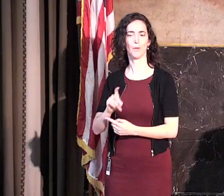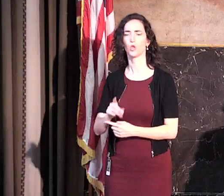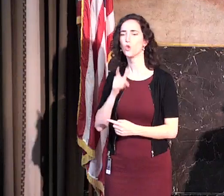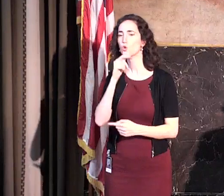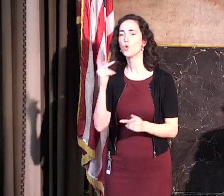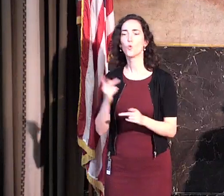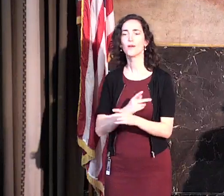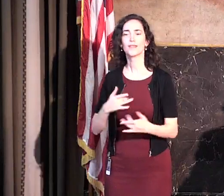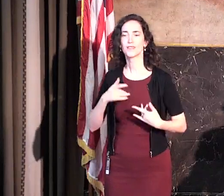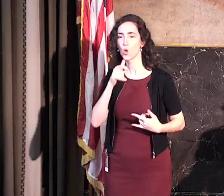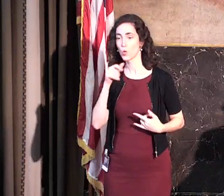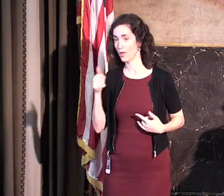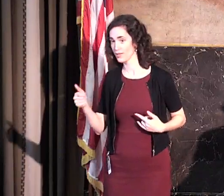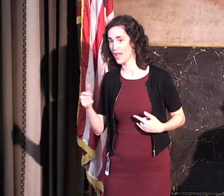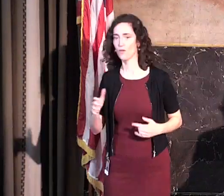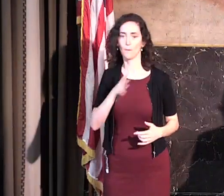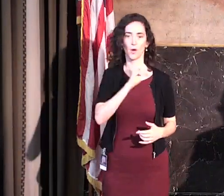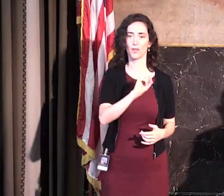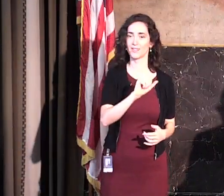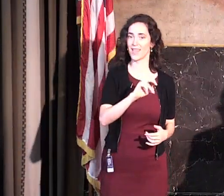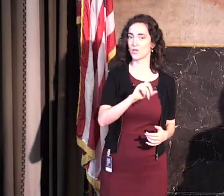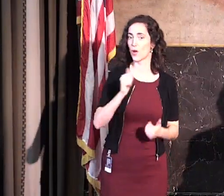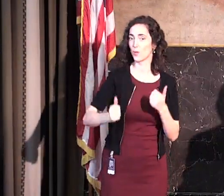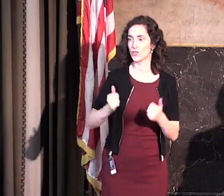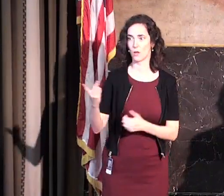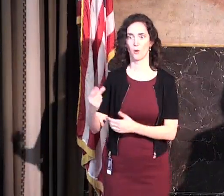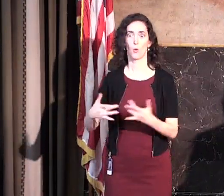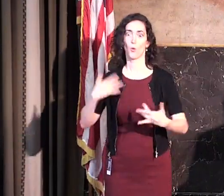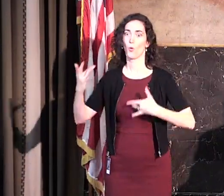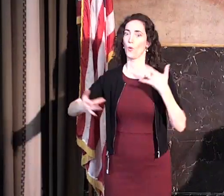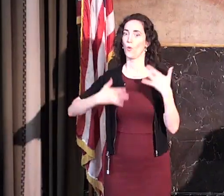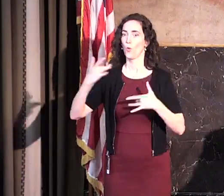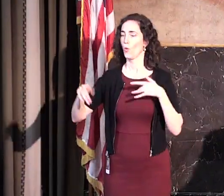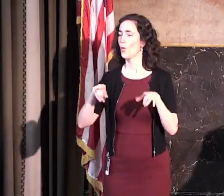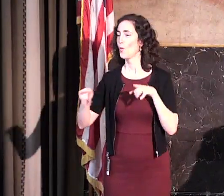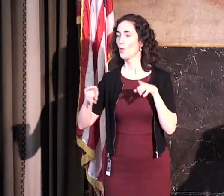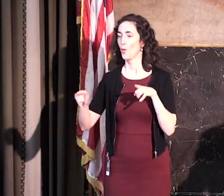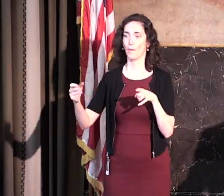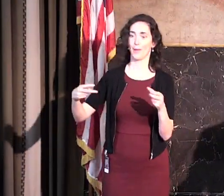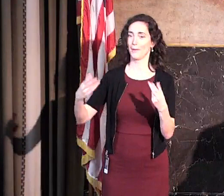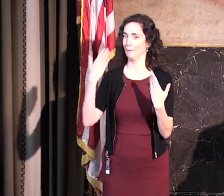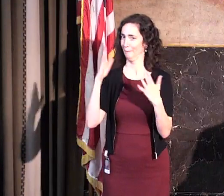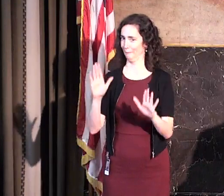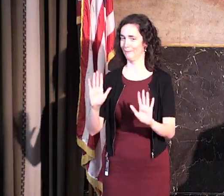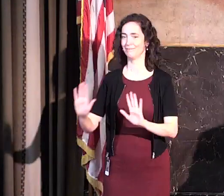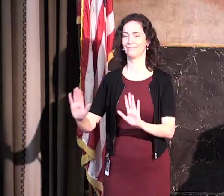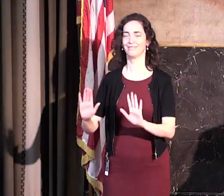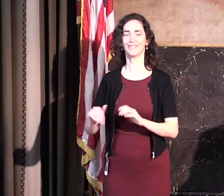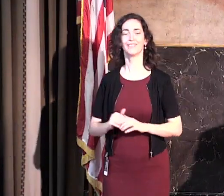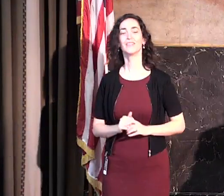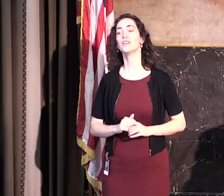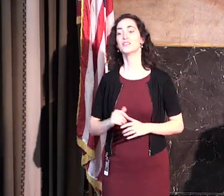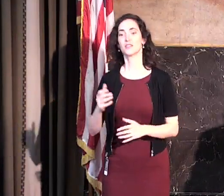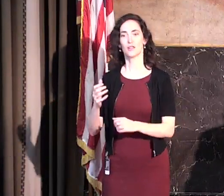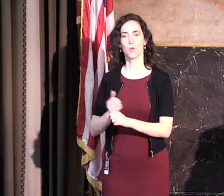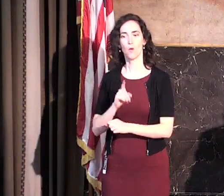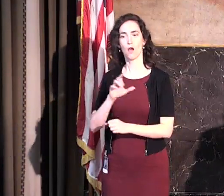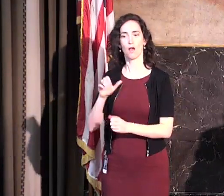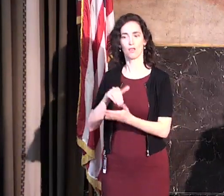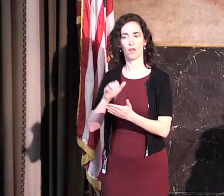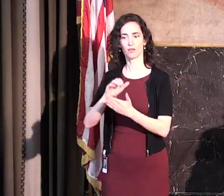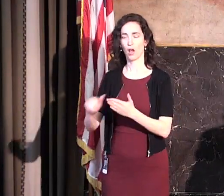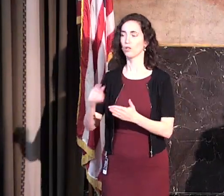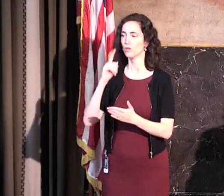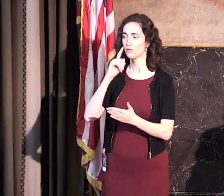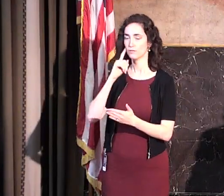mother, Sandra, was more excited about that $100,000 scholarship that will be paid